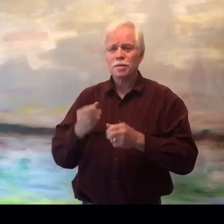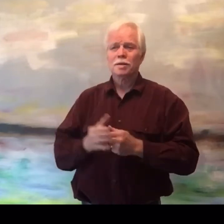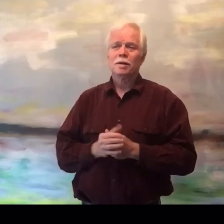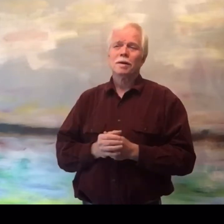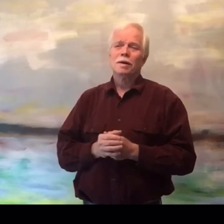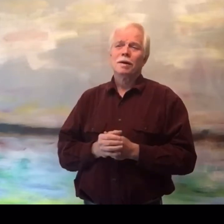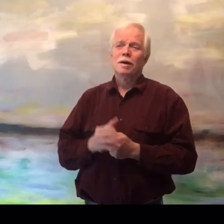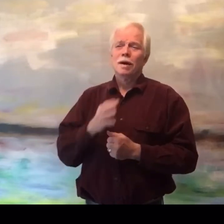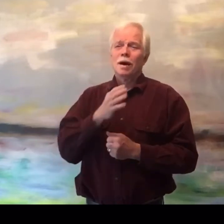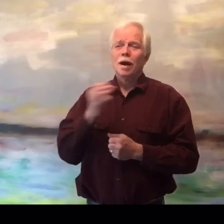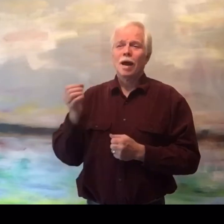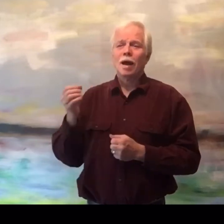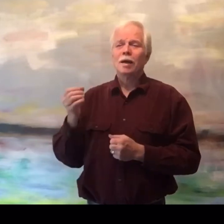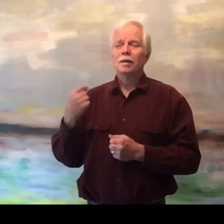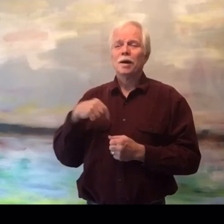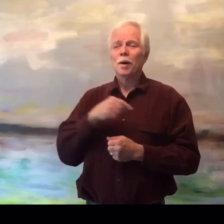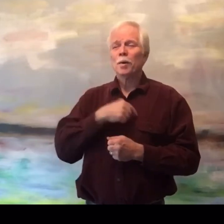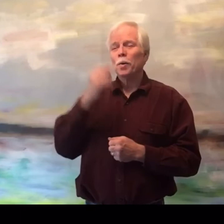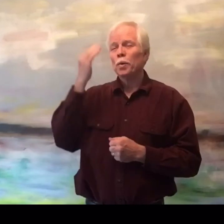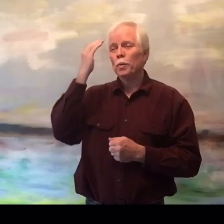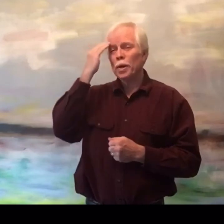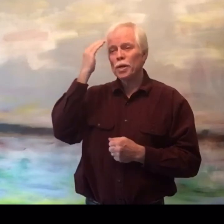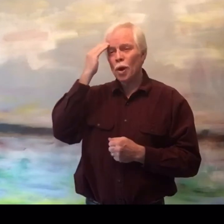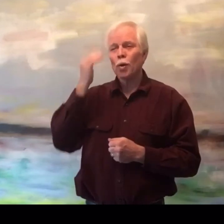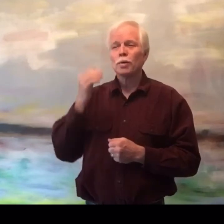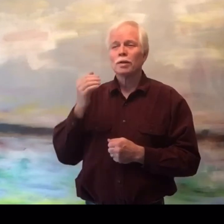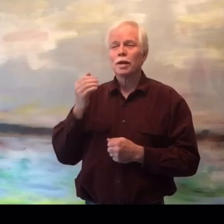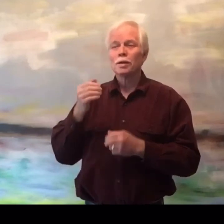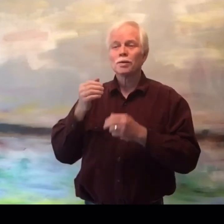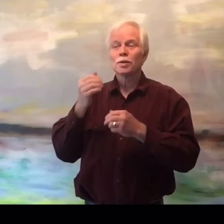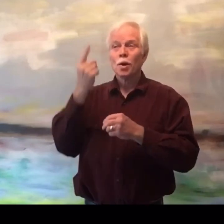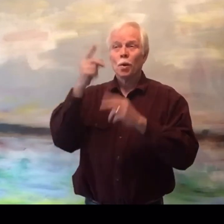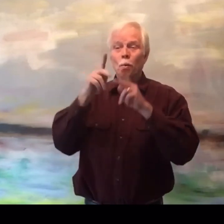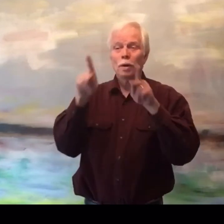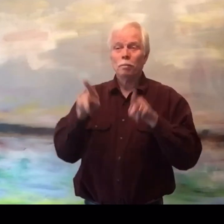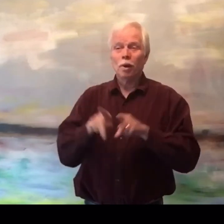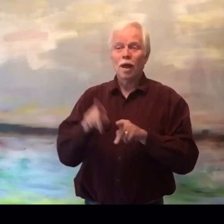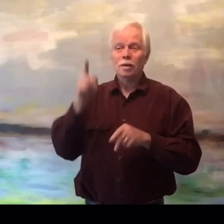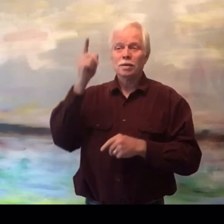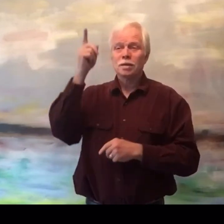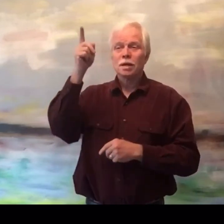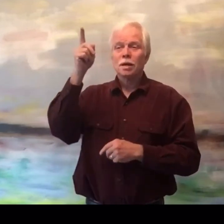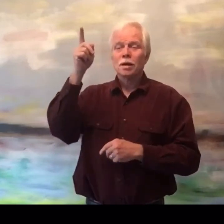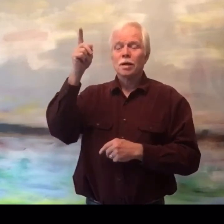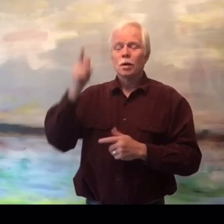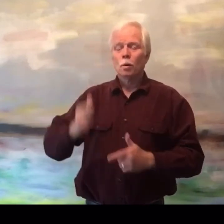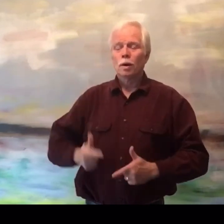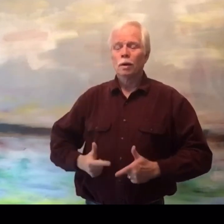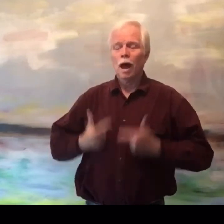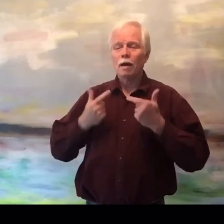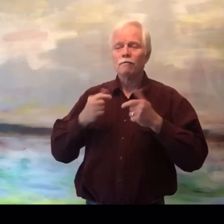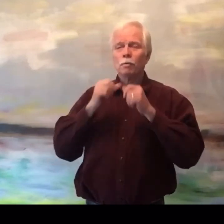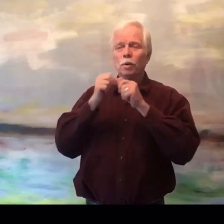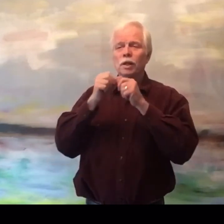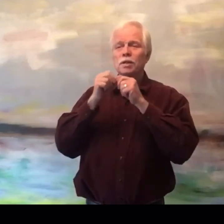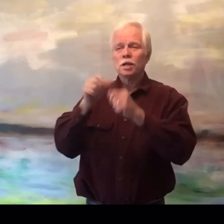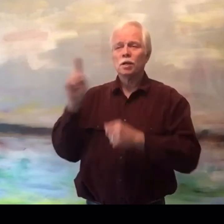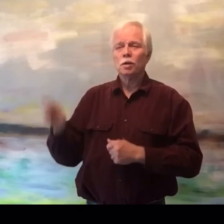and we know that there's one place where life will continue